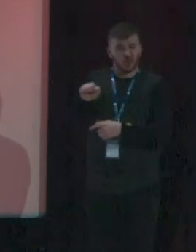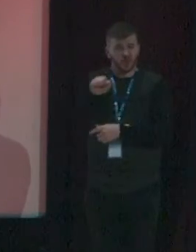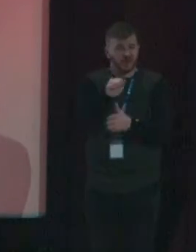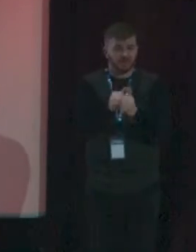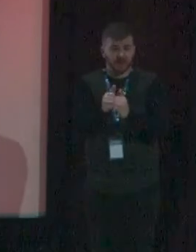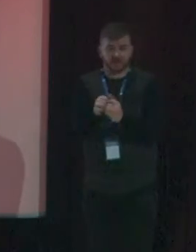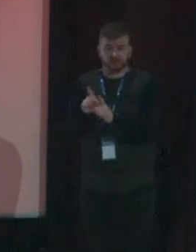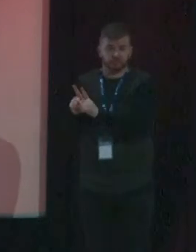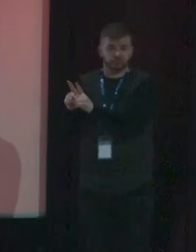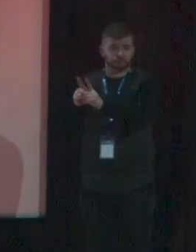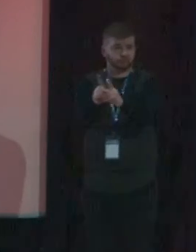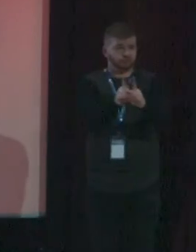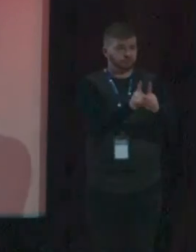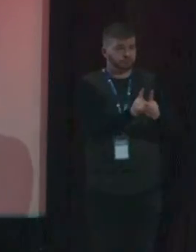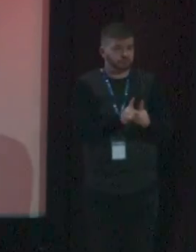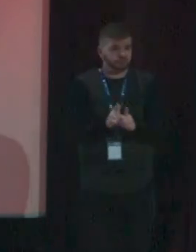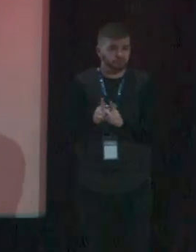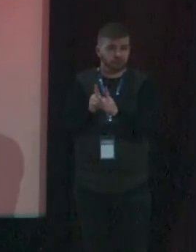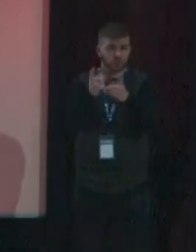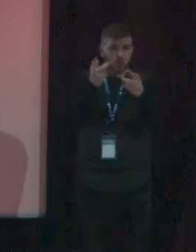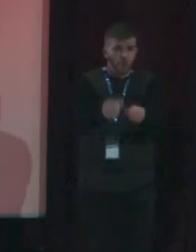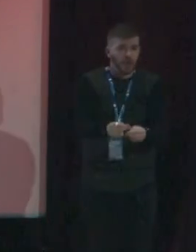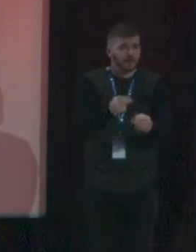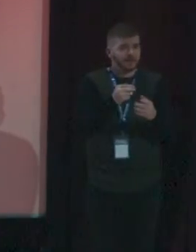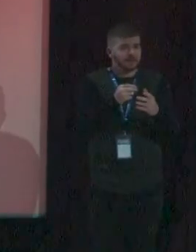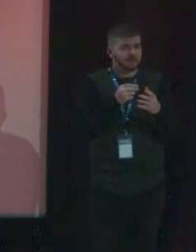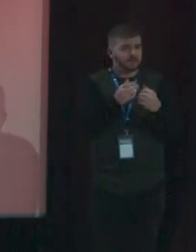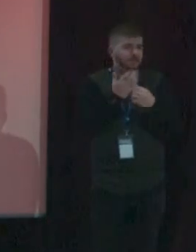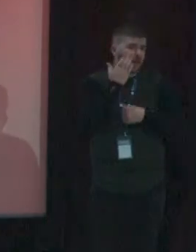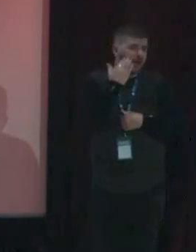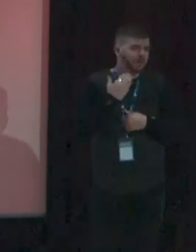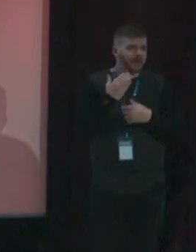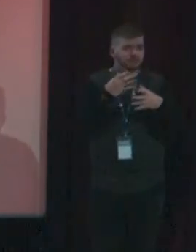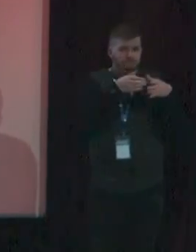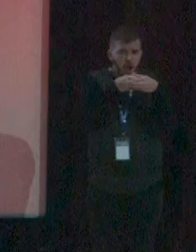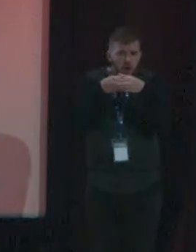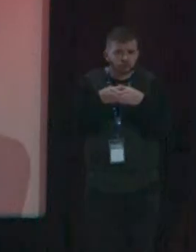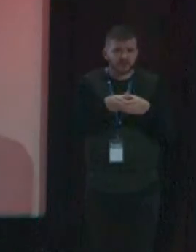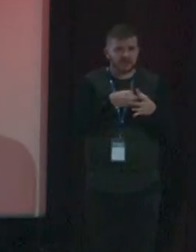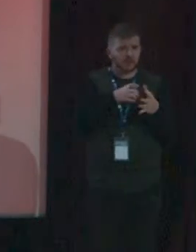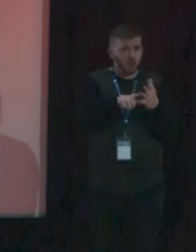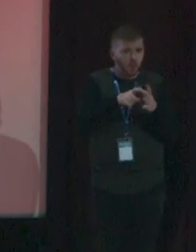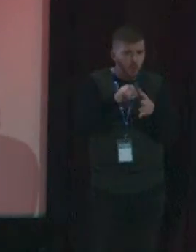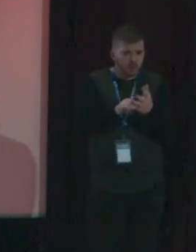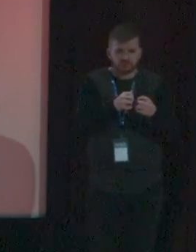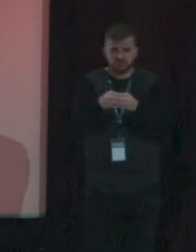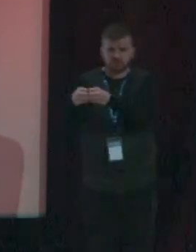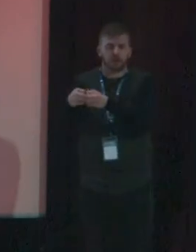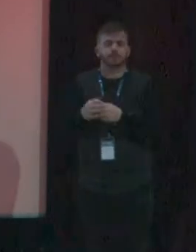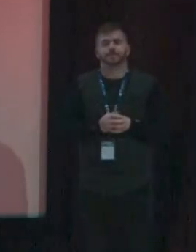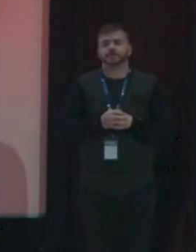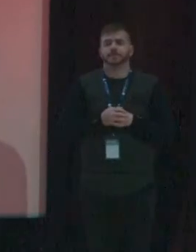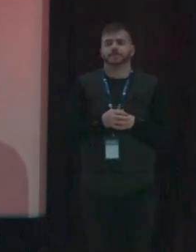banging around euthanizing ethnic minorities like orcs and kobolds. That's largely what the game is about. But other tabletop role-playing games,